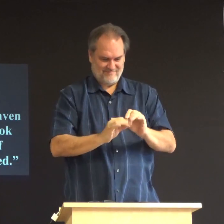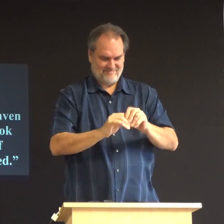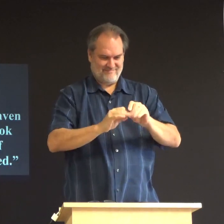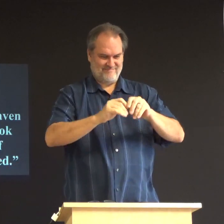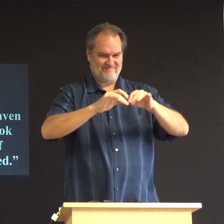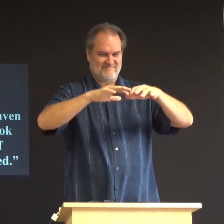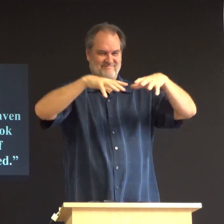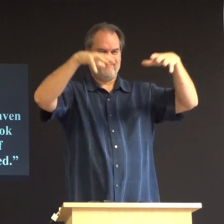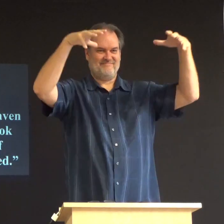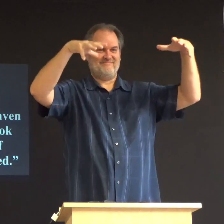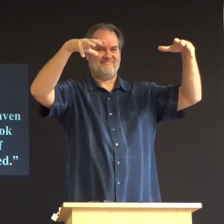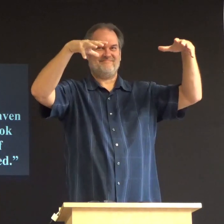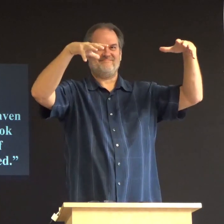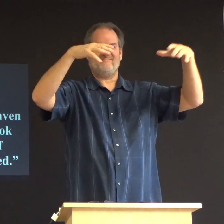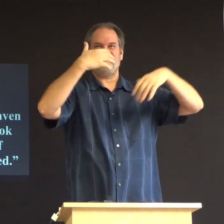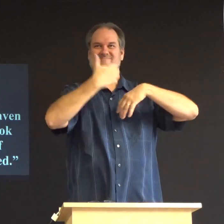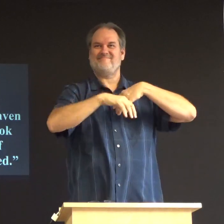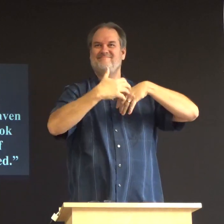yeast works to build bread.